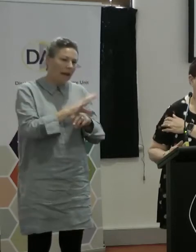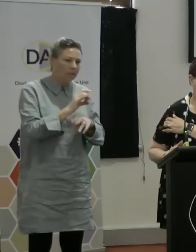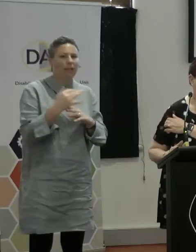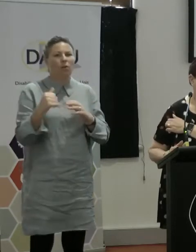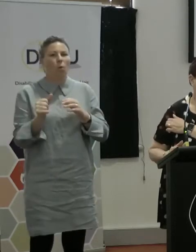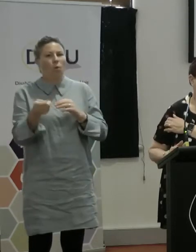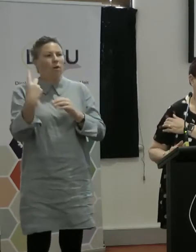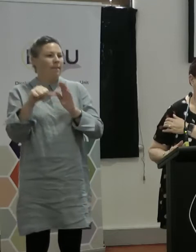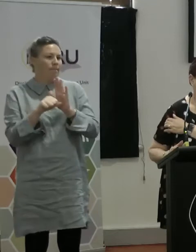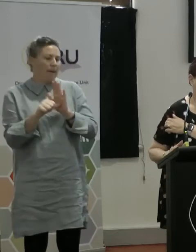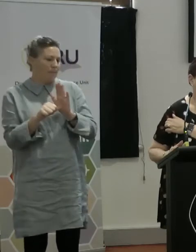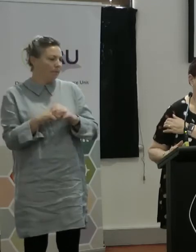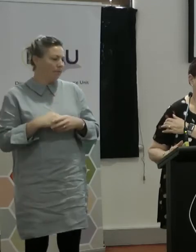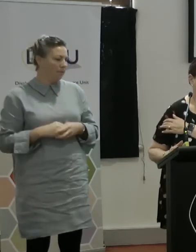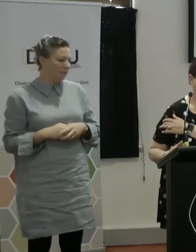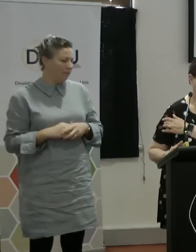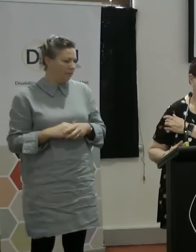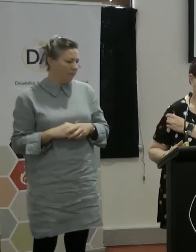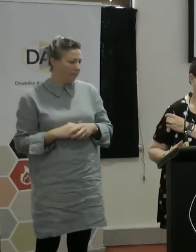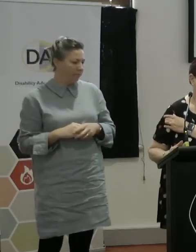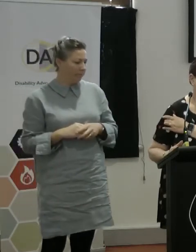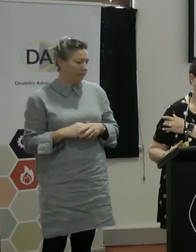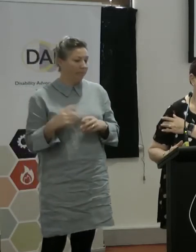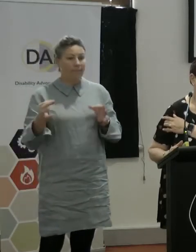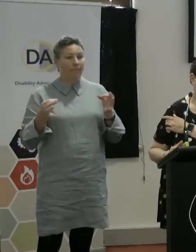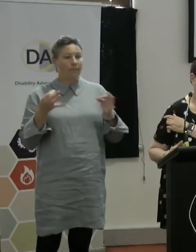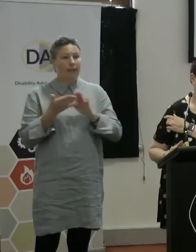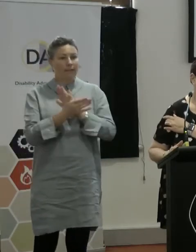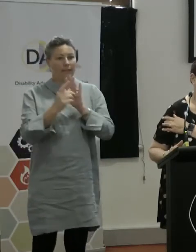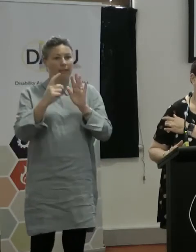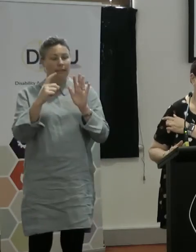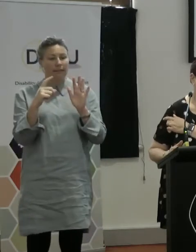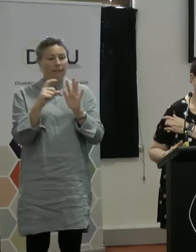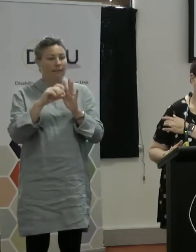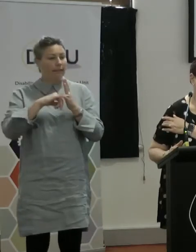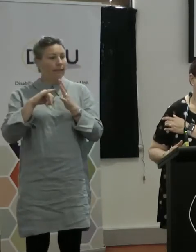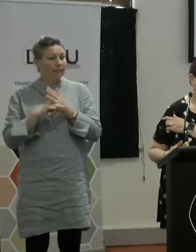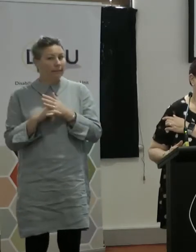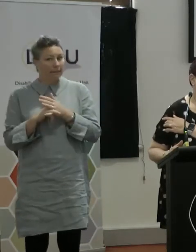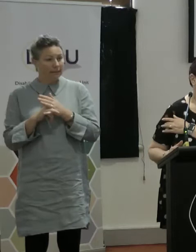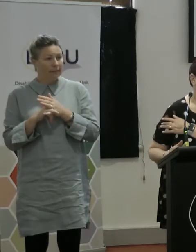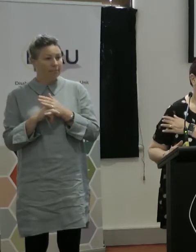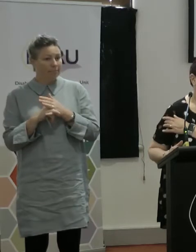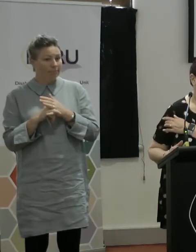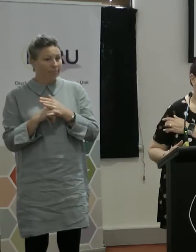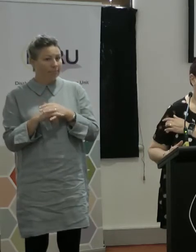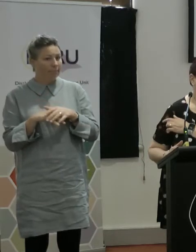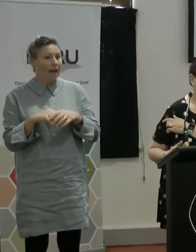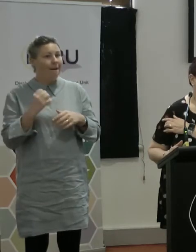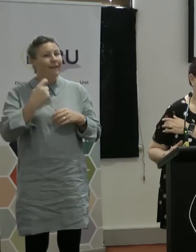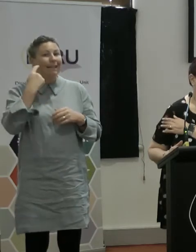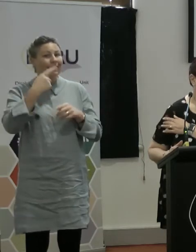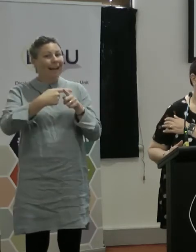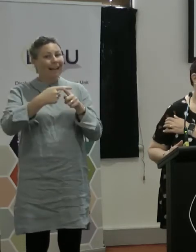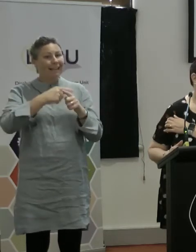Interestingly enough, the scheme's run by the Department of Social Services. The easy English version of